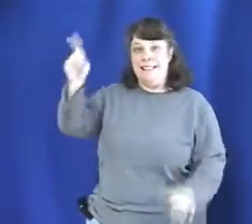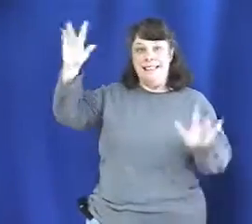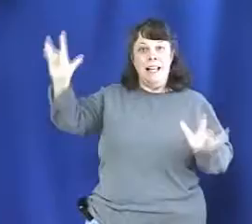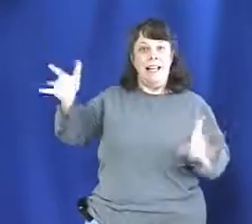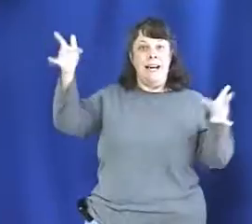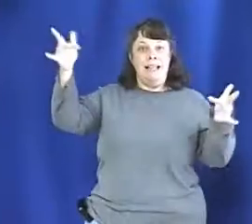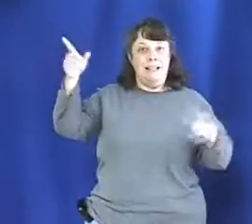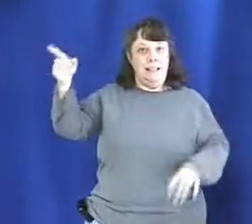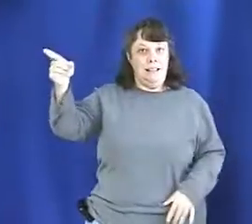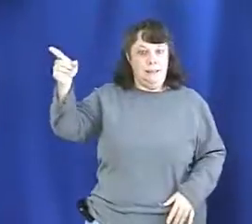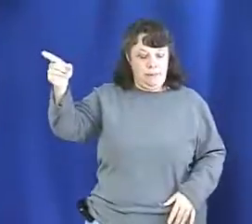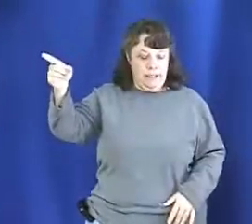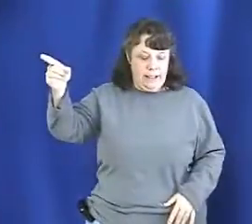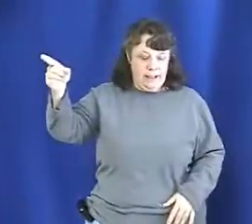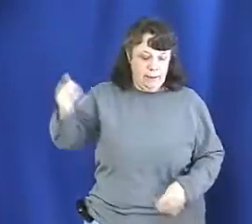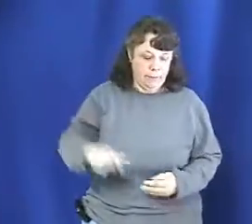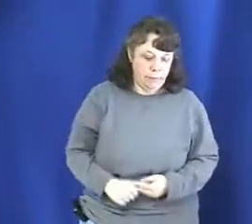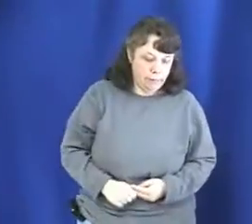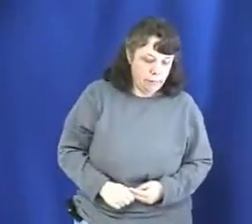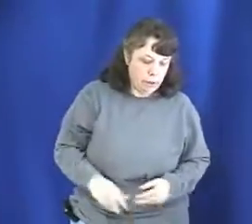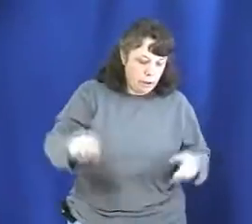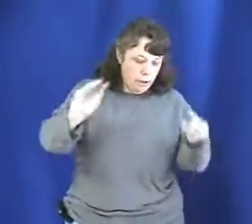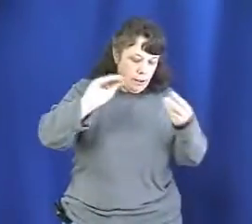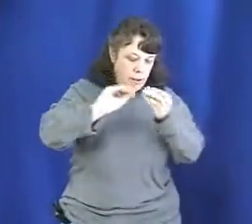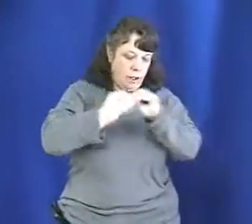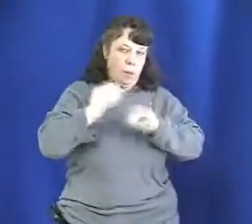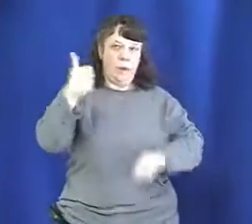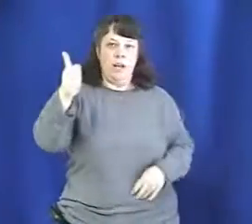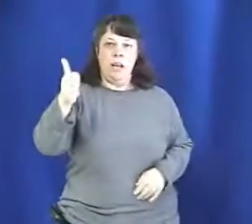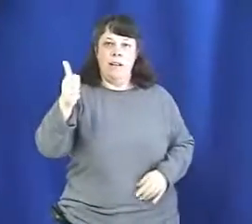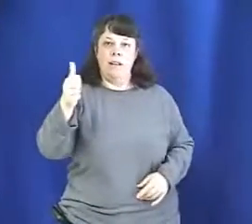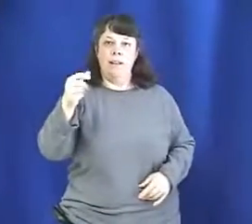It's light, it. Number 10.